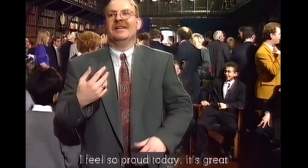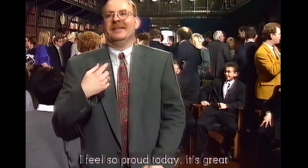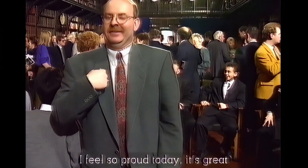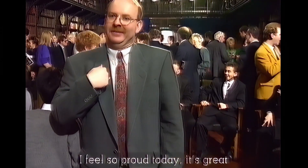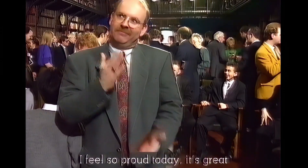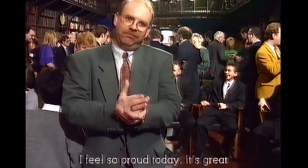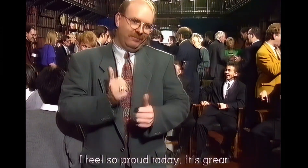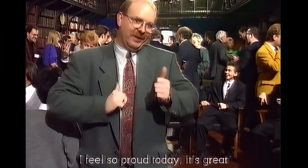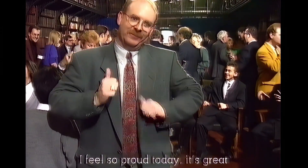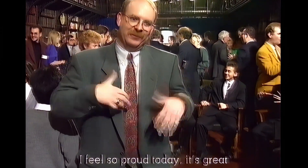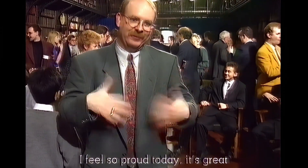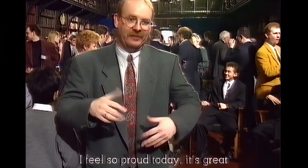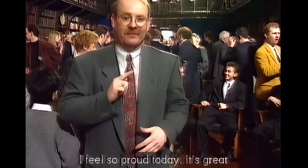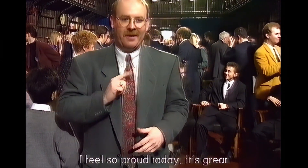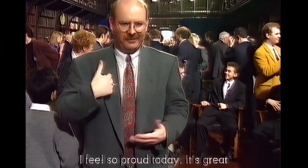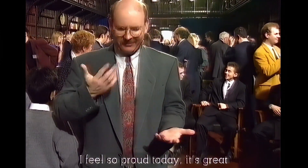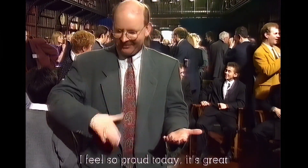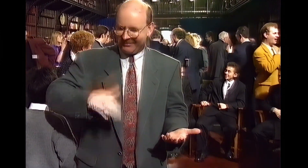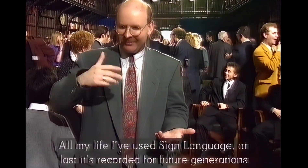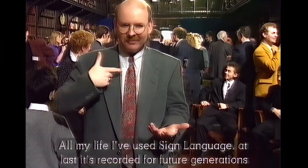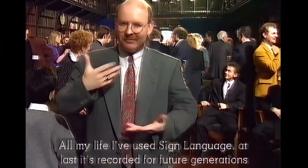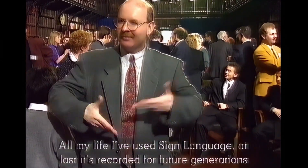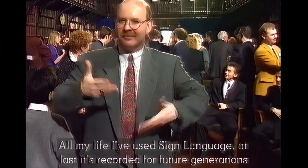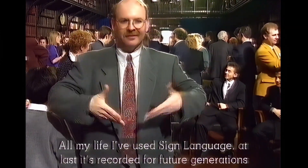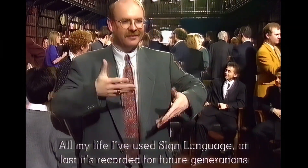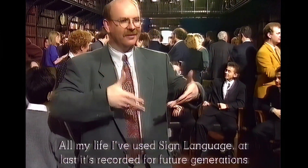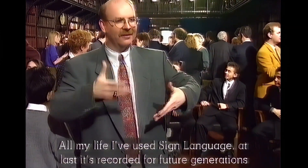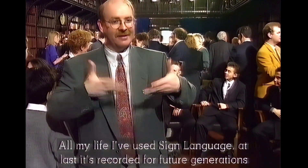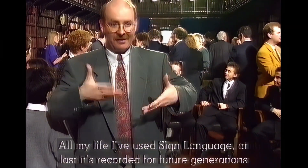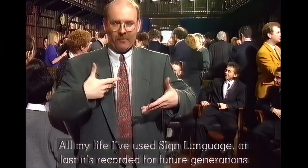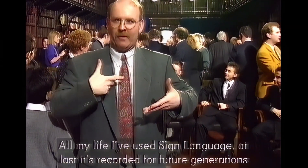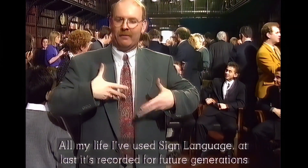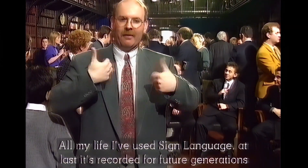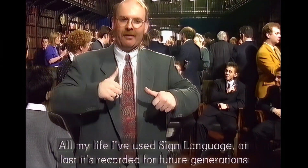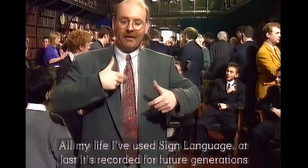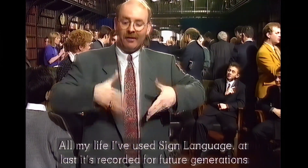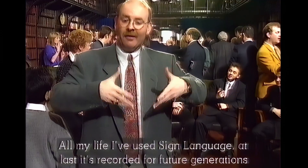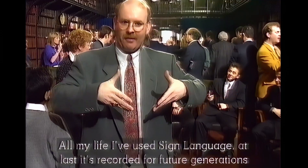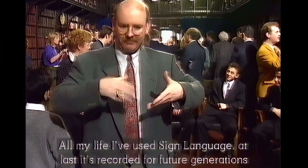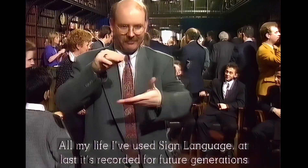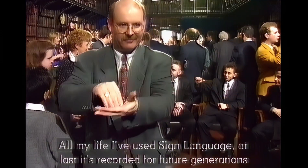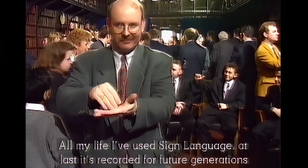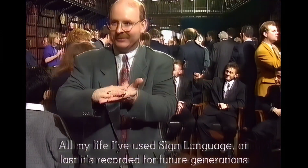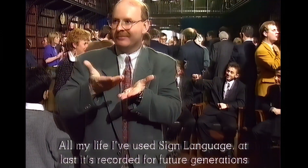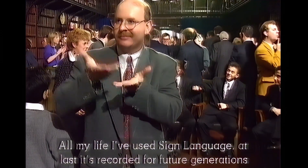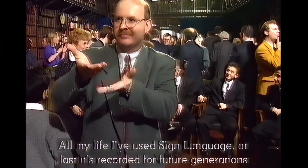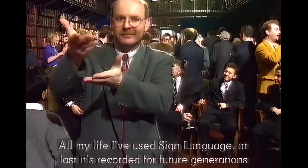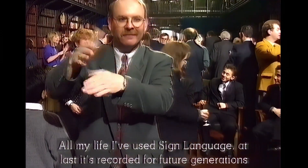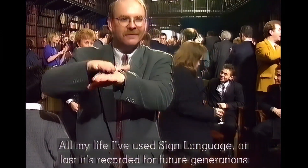Well, I feel so proud today. It's great. All my life I've used sign language, and at last it is now recorded in a book for future